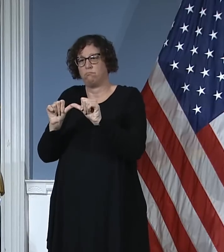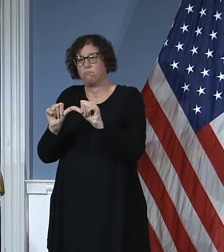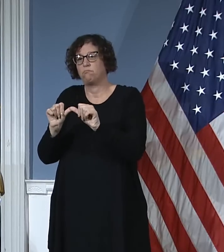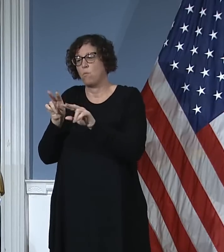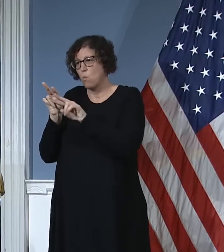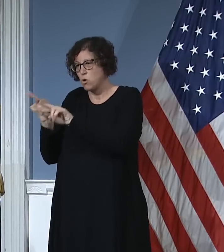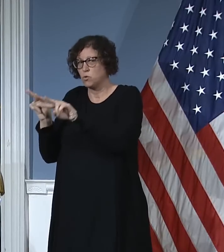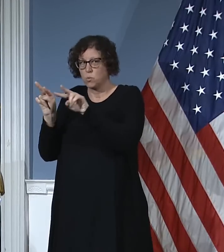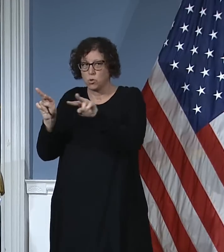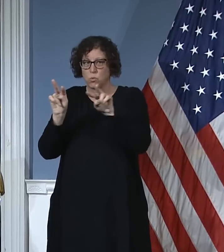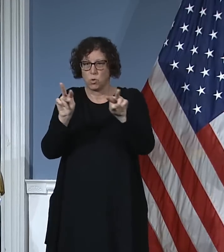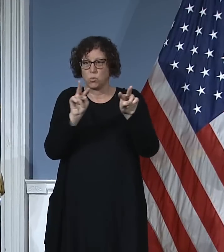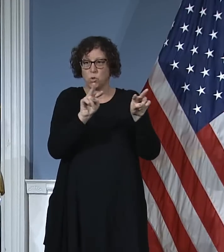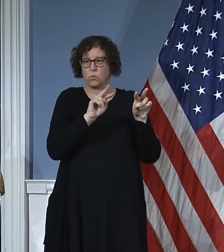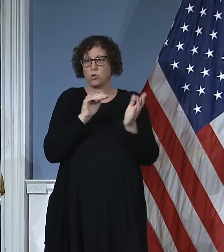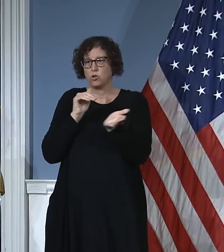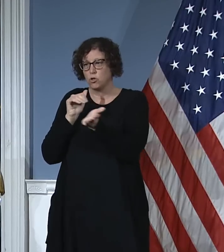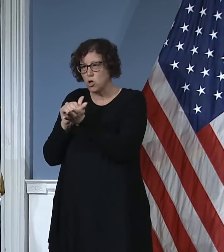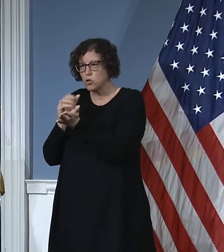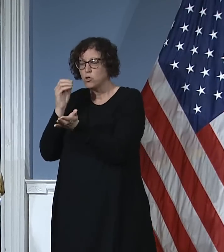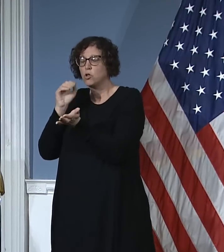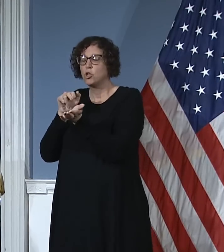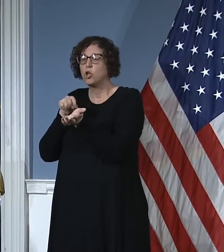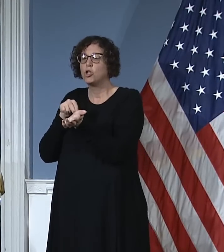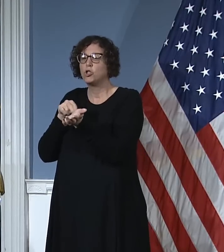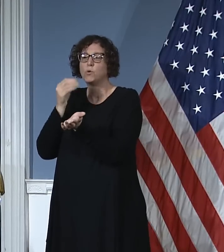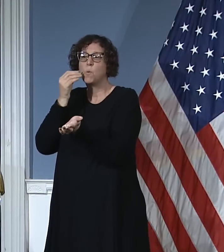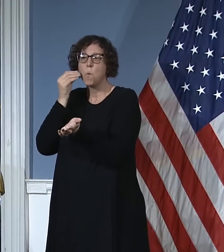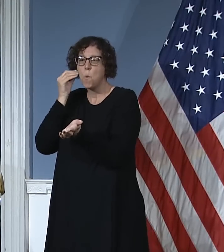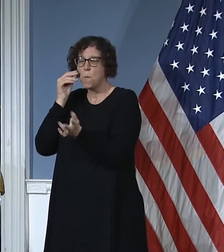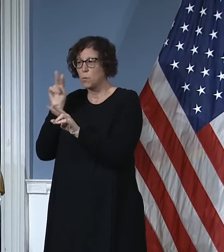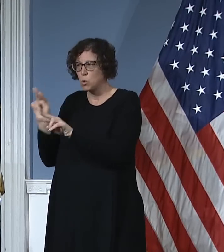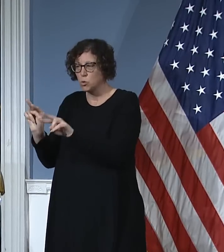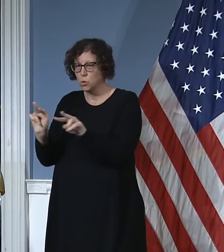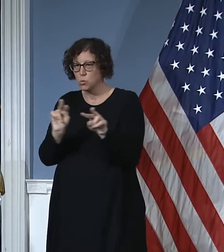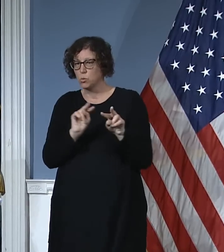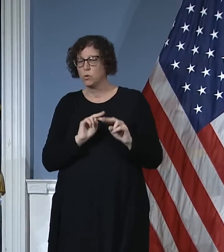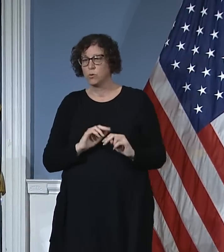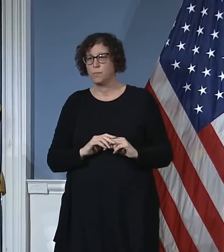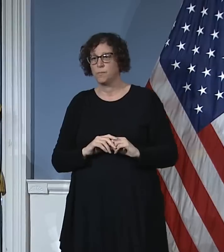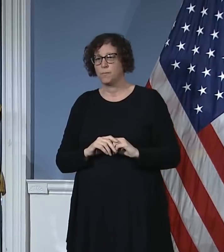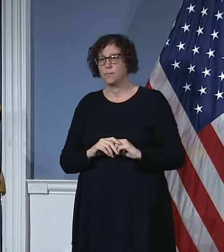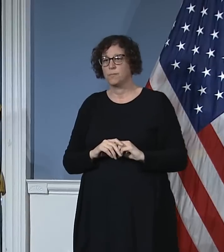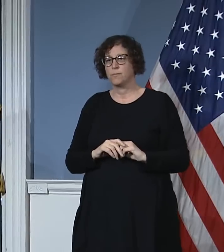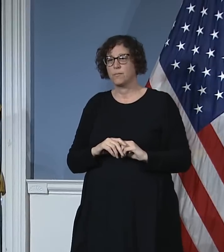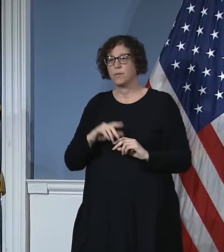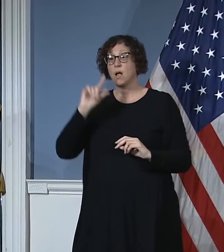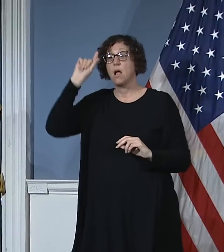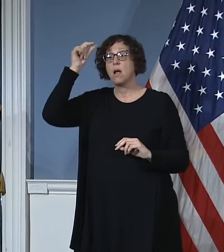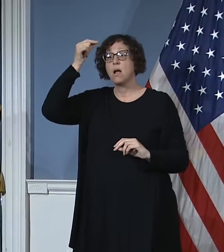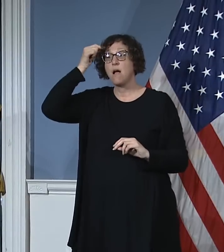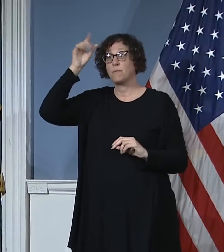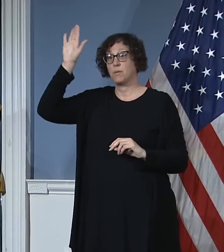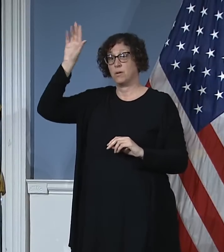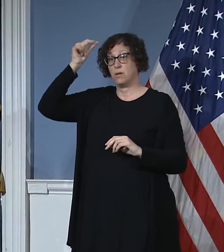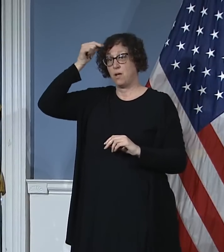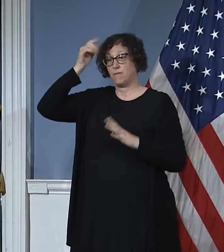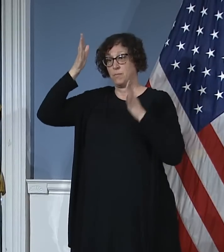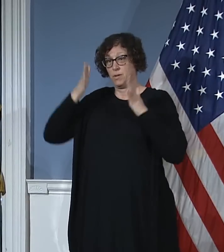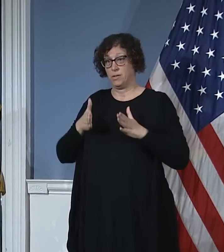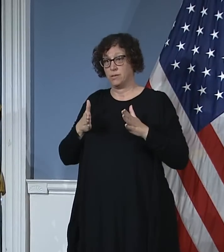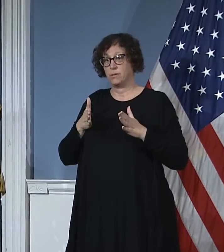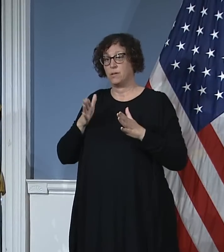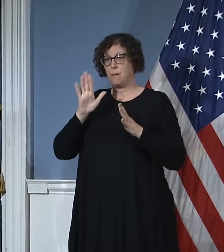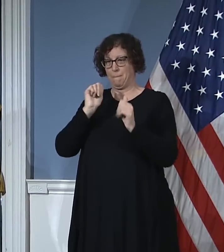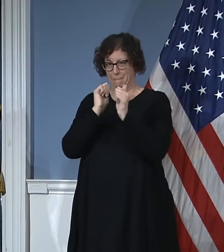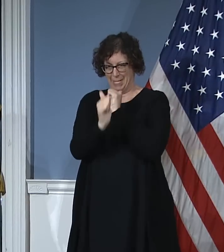homes, long-term care facilities. The governor has restricted access to those facilities, again,